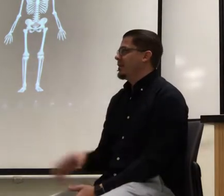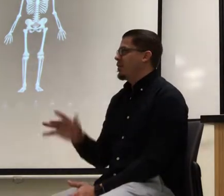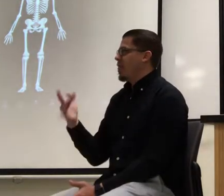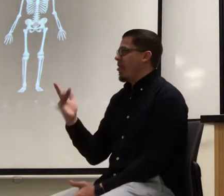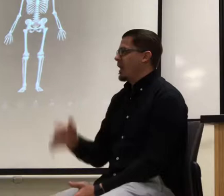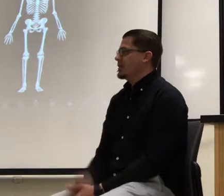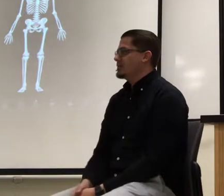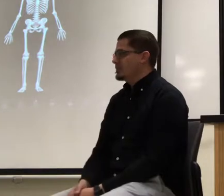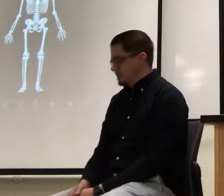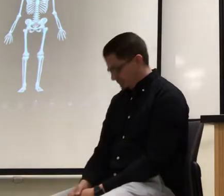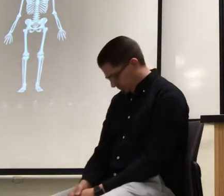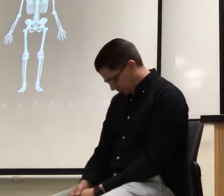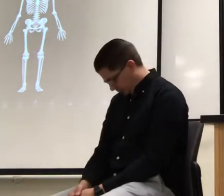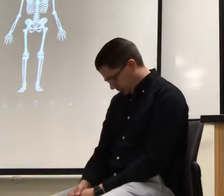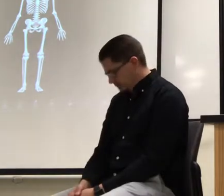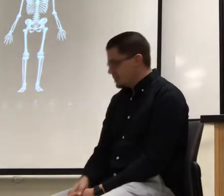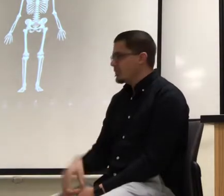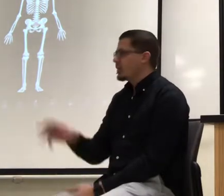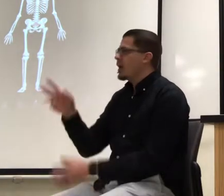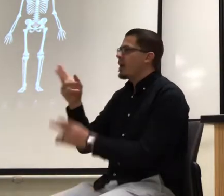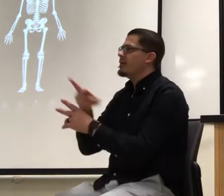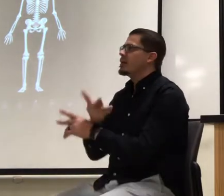its attachments.